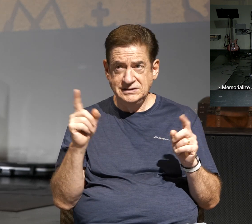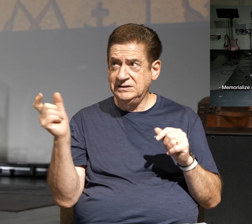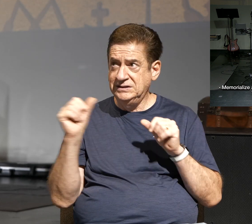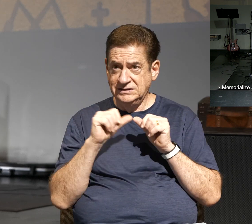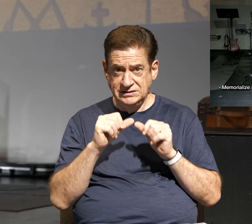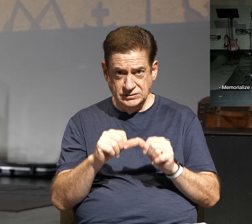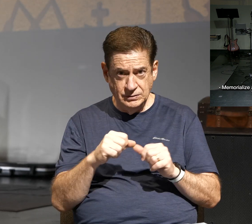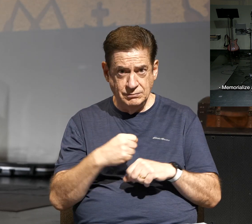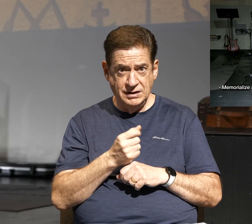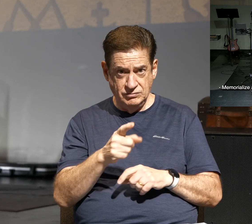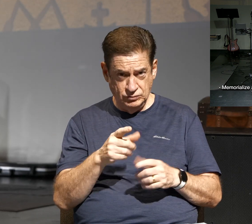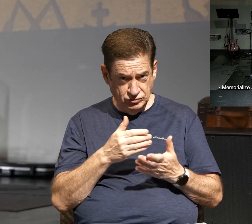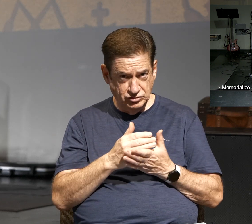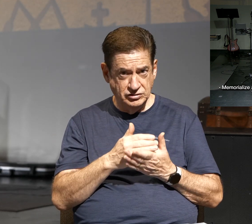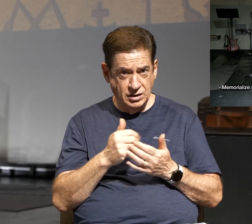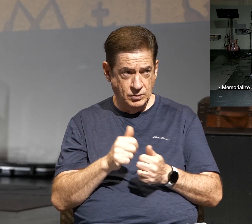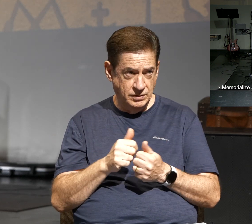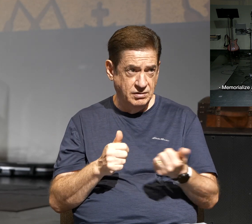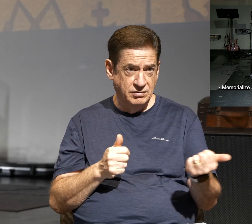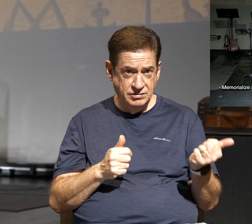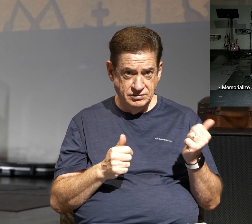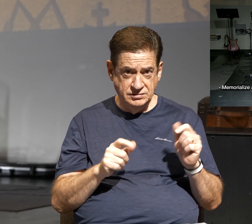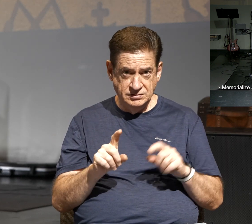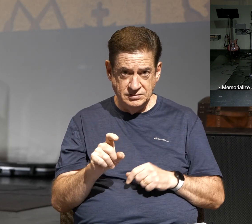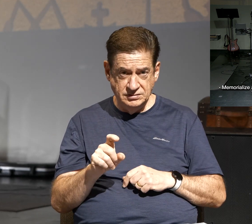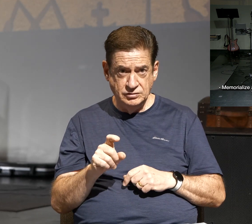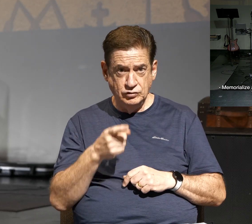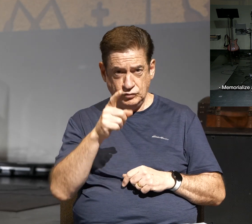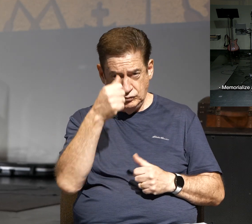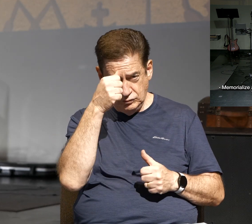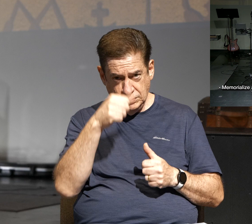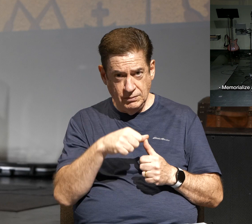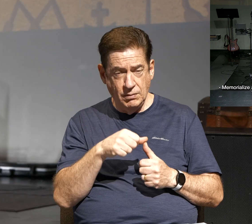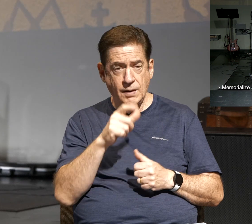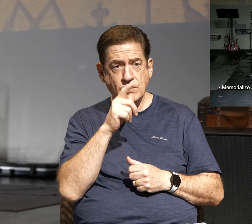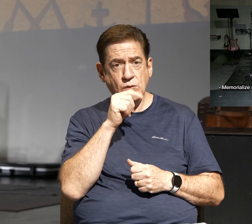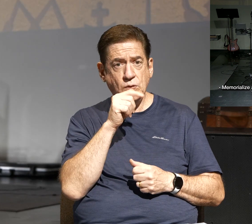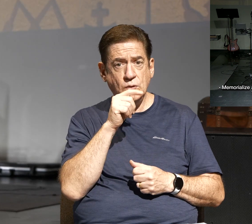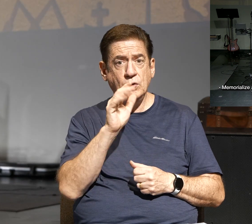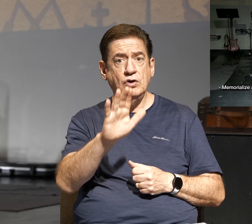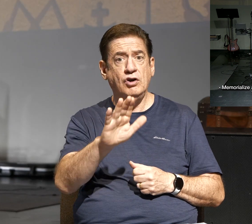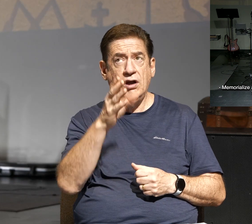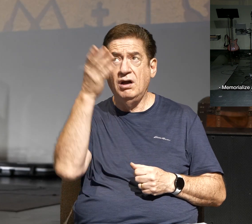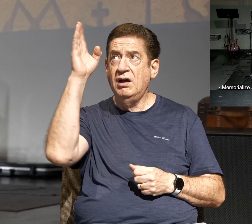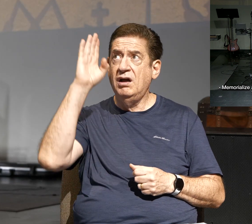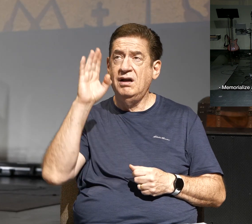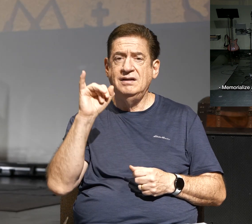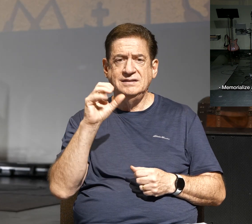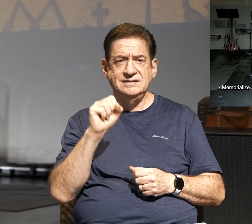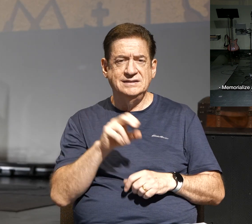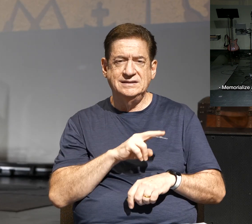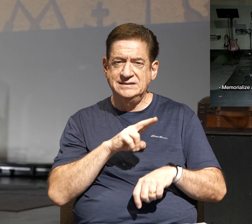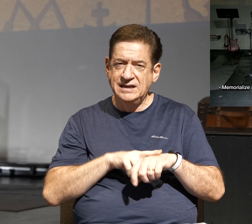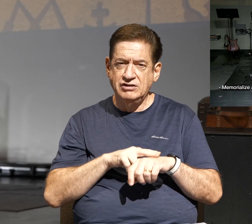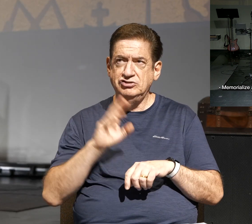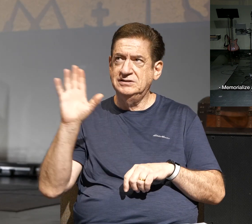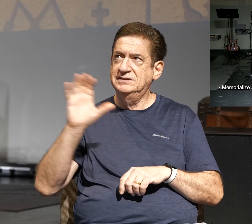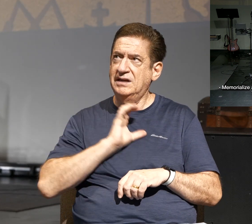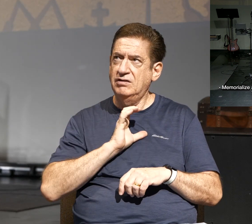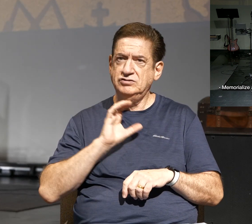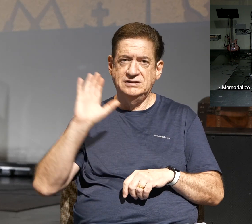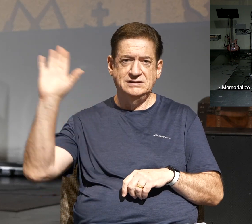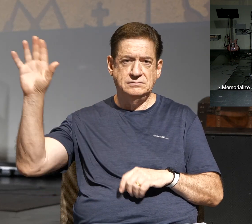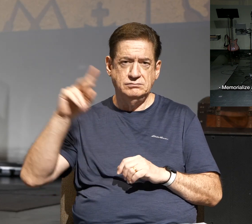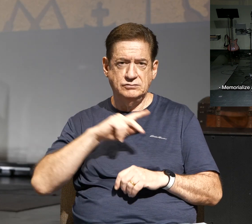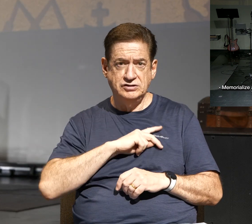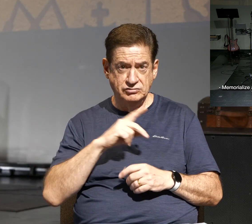your life? Do you share those things with others? Do you remember who your God is, his nature, his character, his personality? Are you